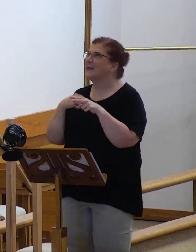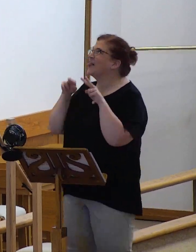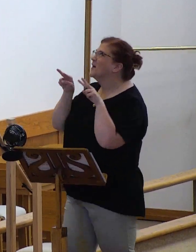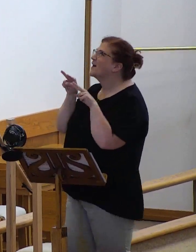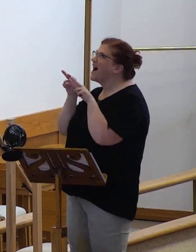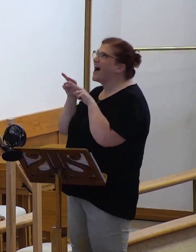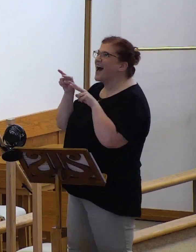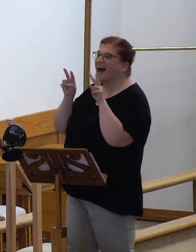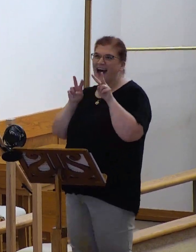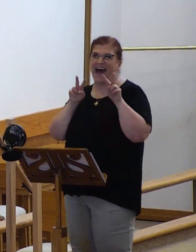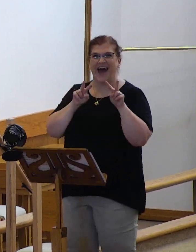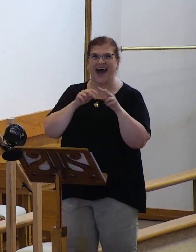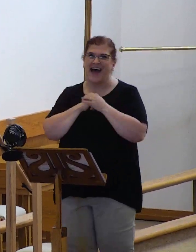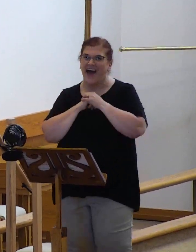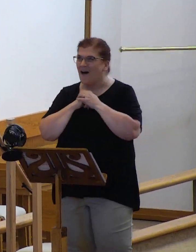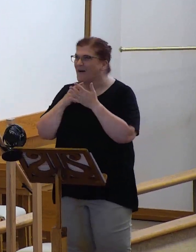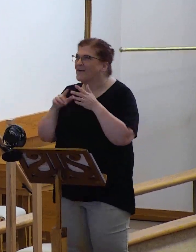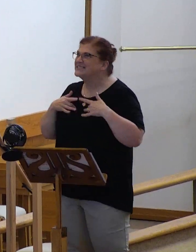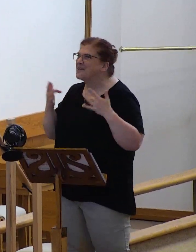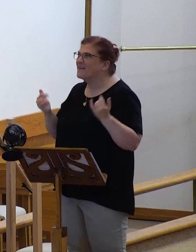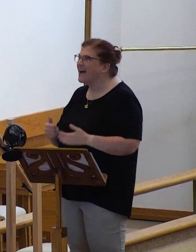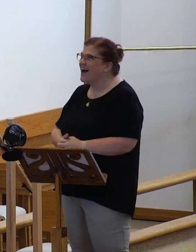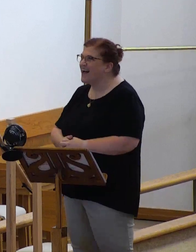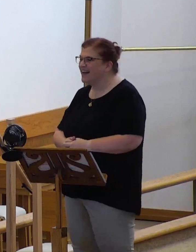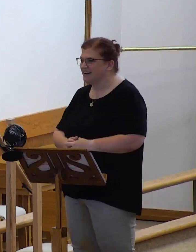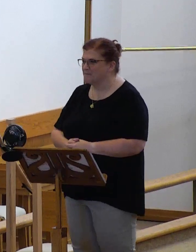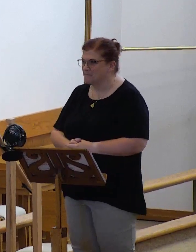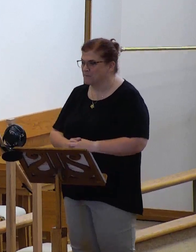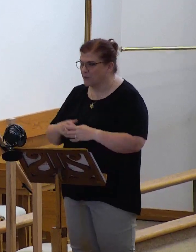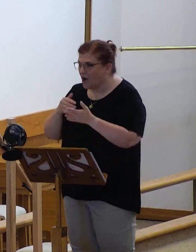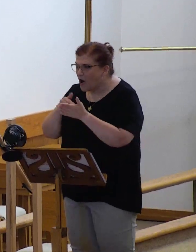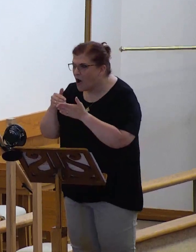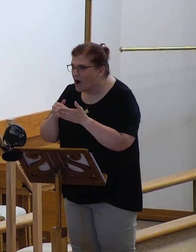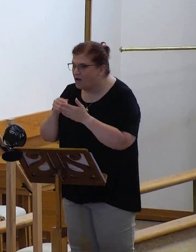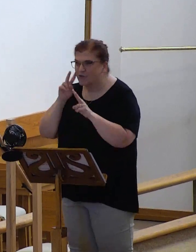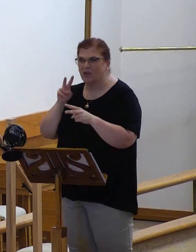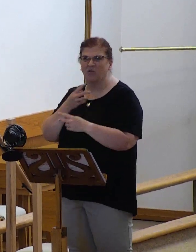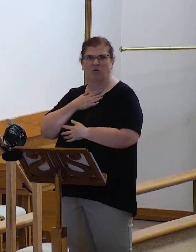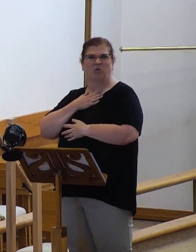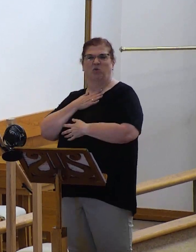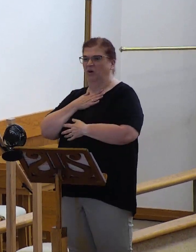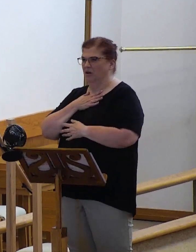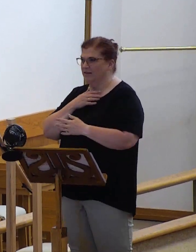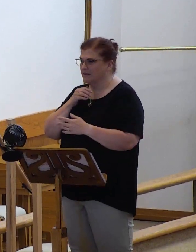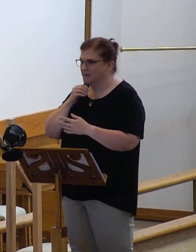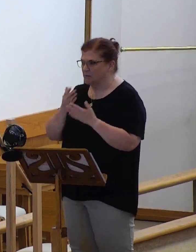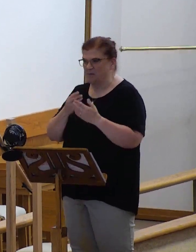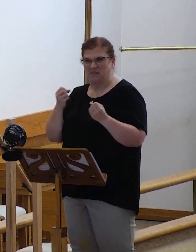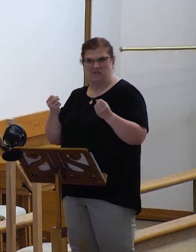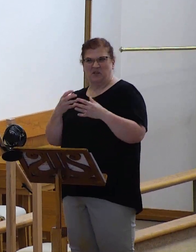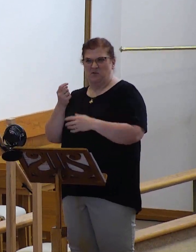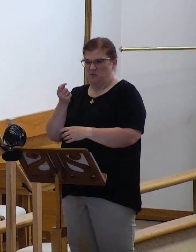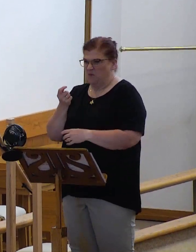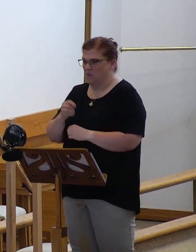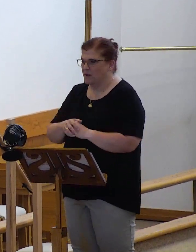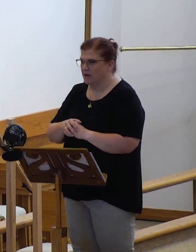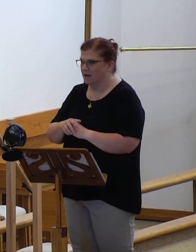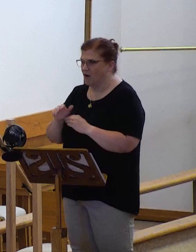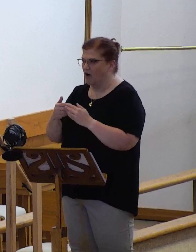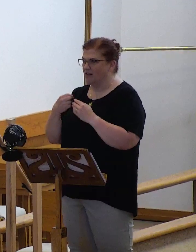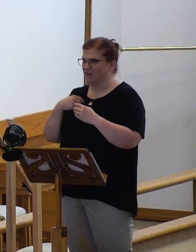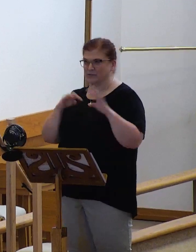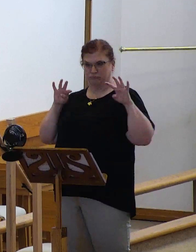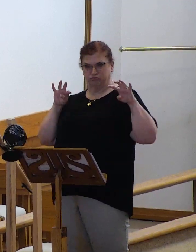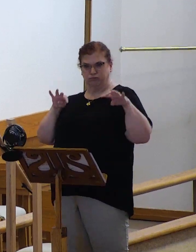like, what's going on? They often look dismayed, and even a bit frightened at all of us